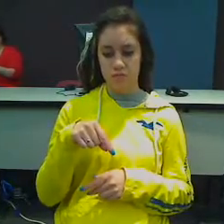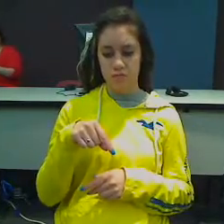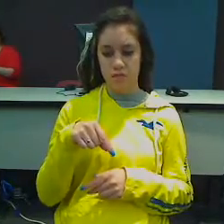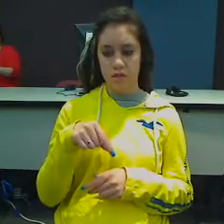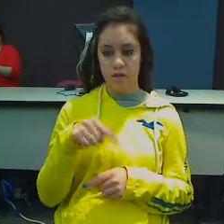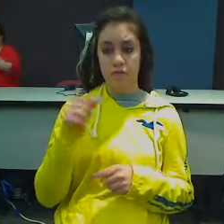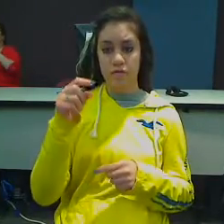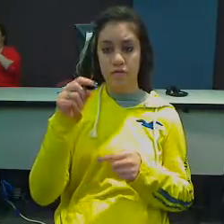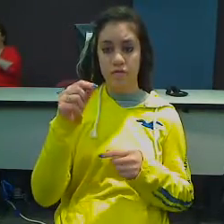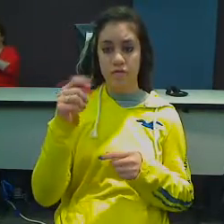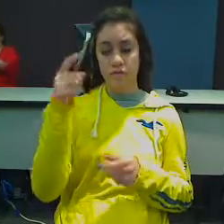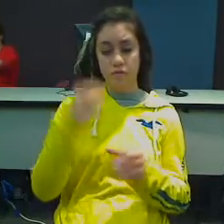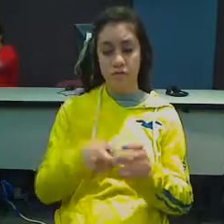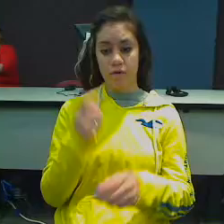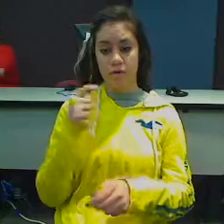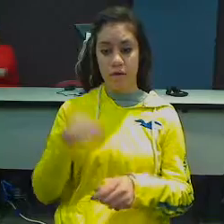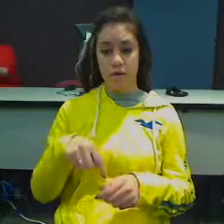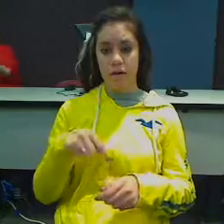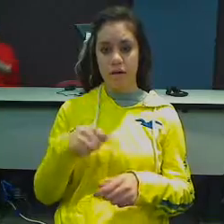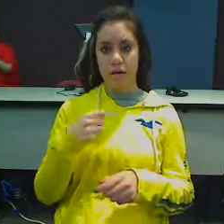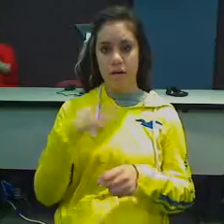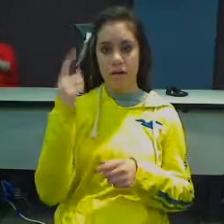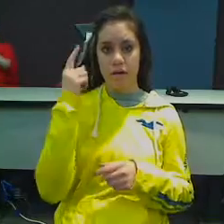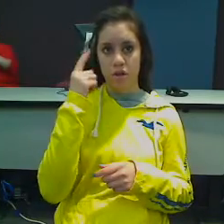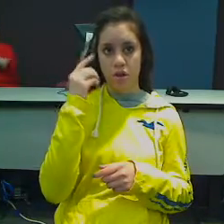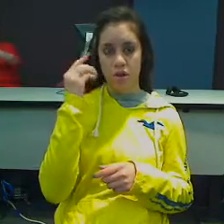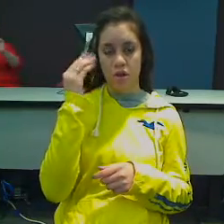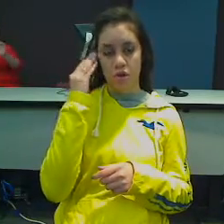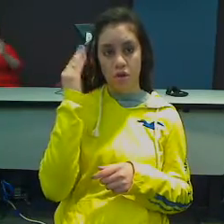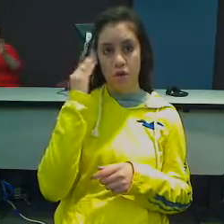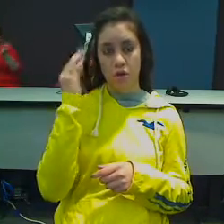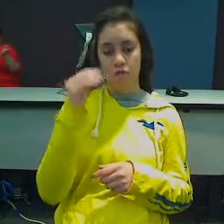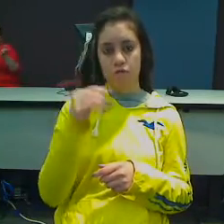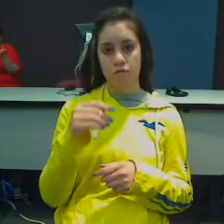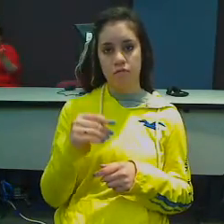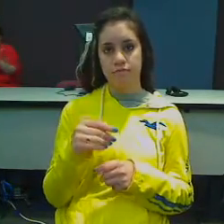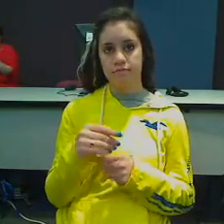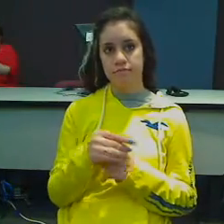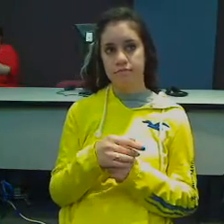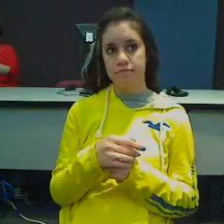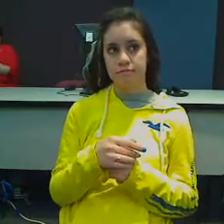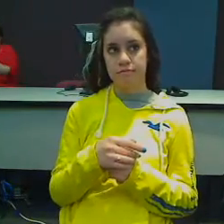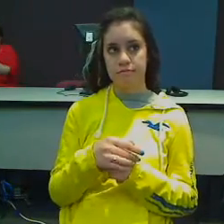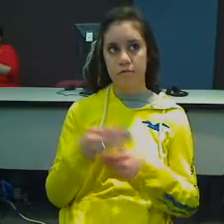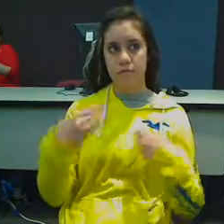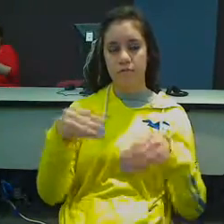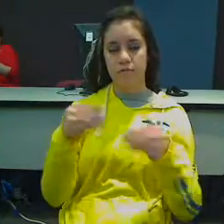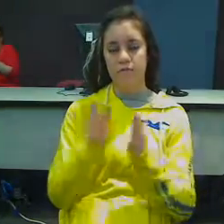the hall, but I could say go east or whatever it happens to be. And some idea of the distance